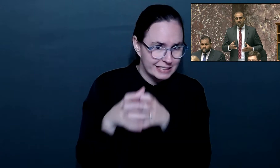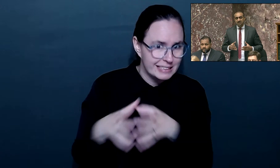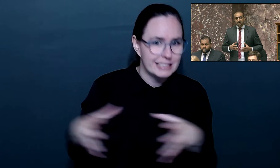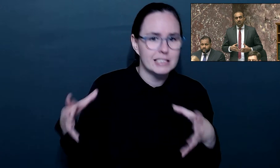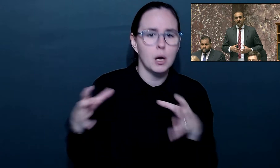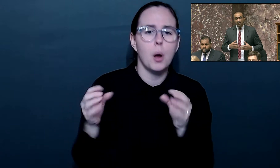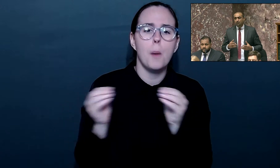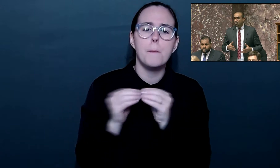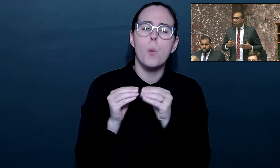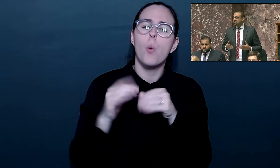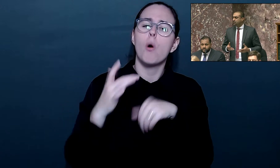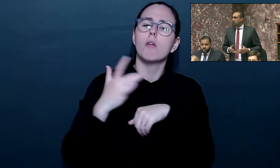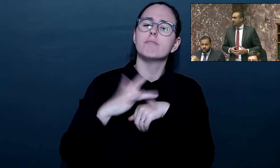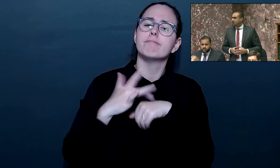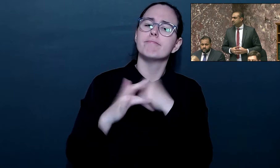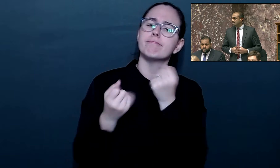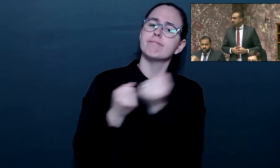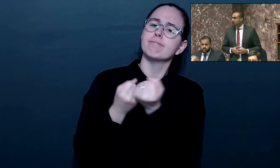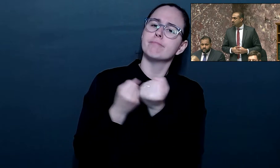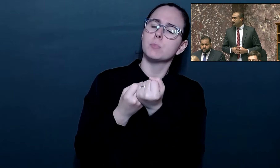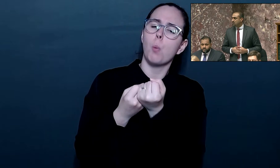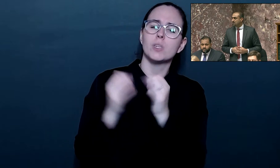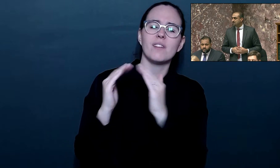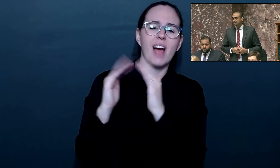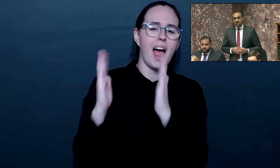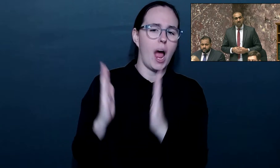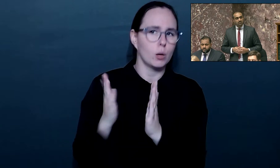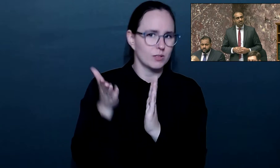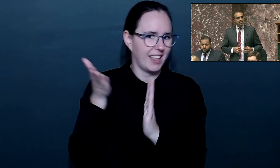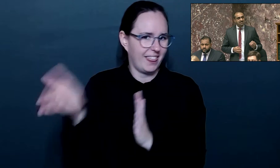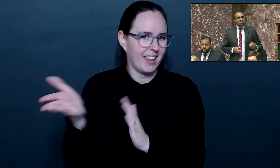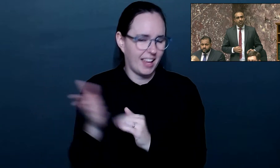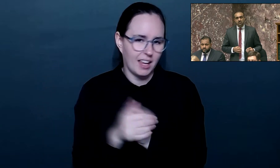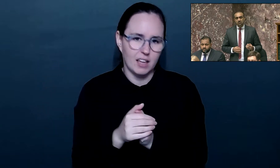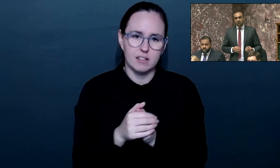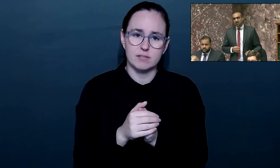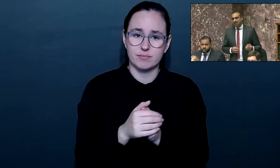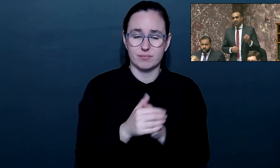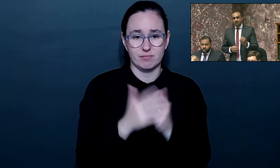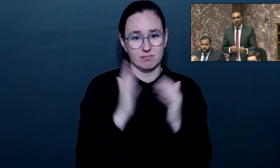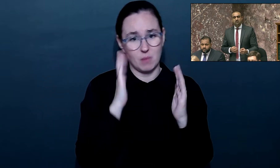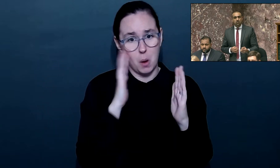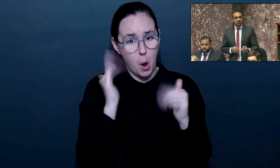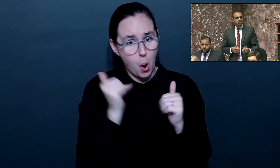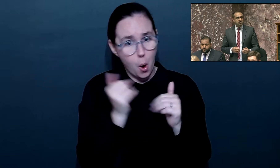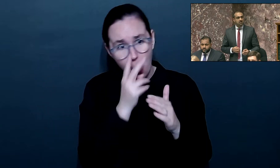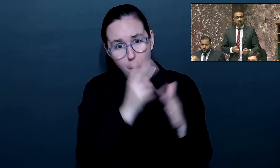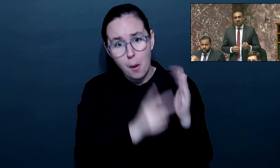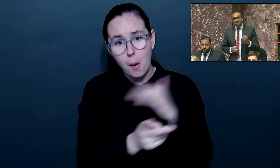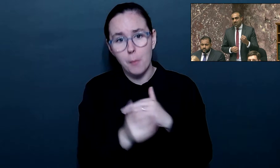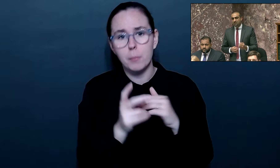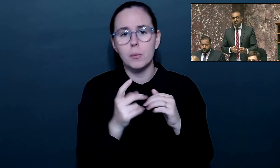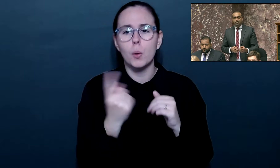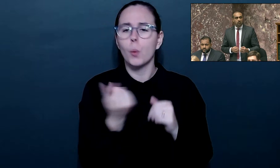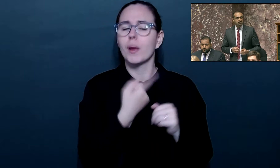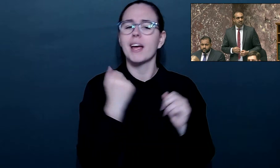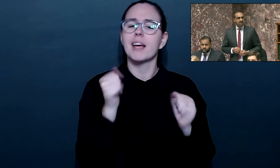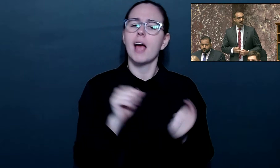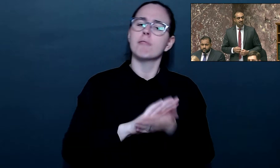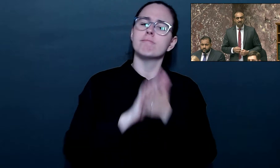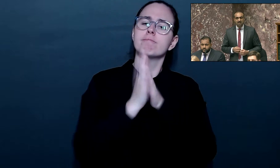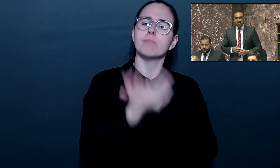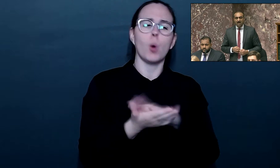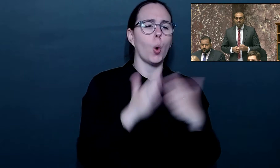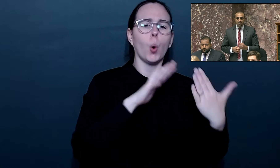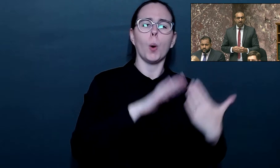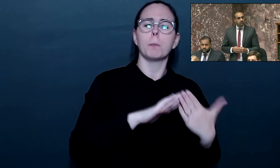and speak about how important supportive housing is for our communities, because that's the opportunity where you can get people indoors, you can get them the supports that they